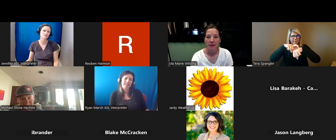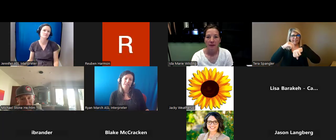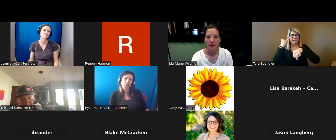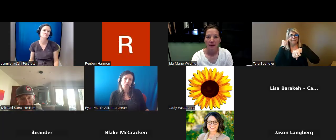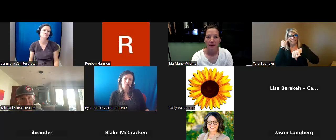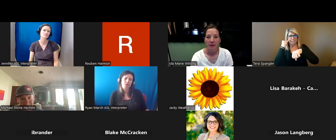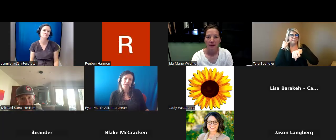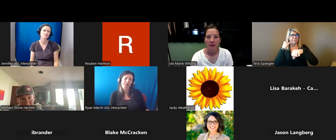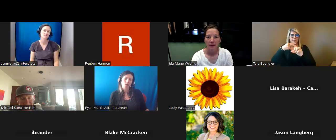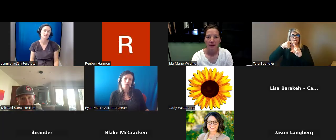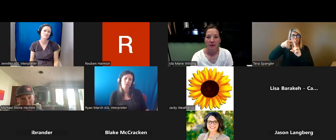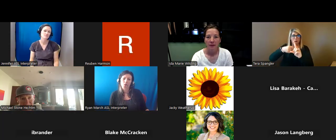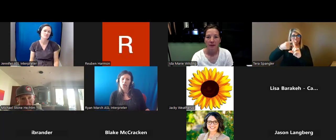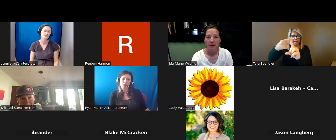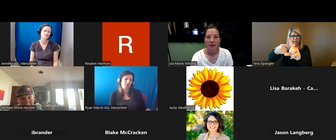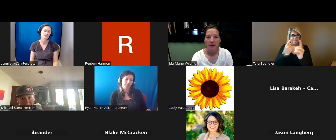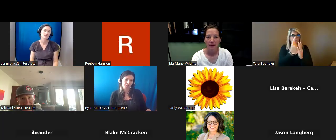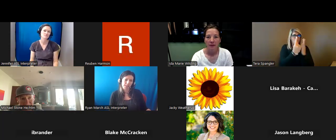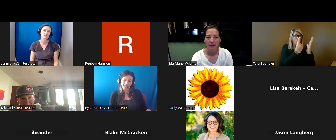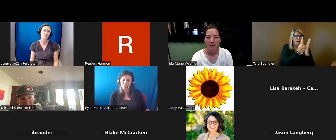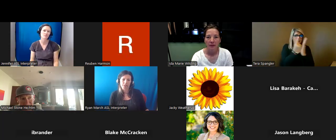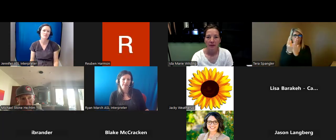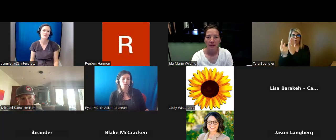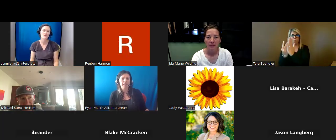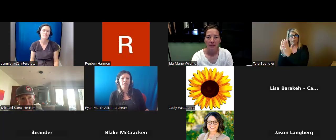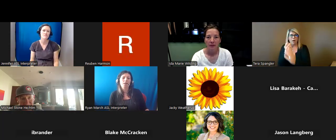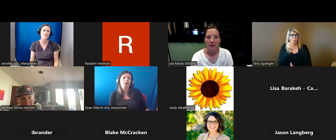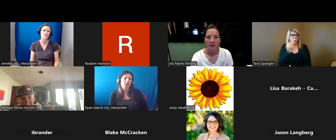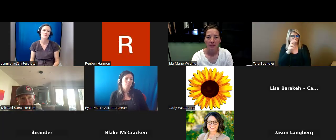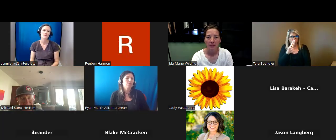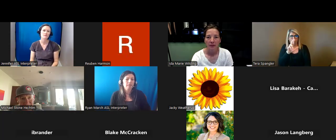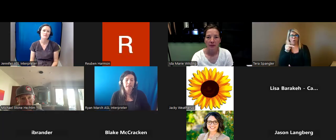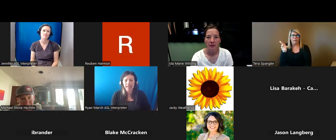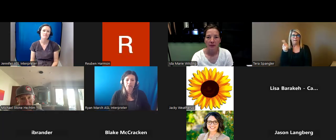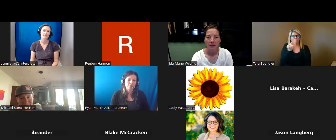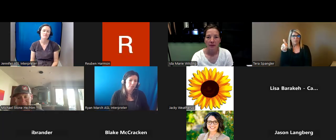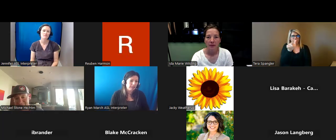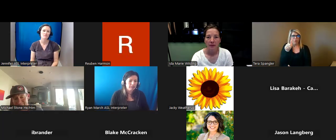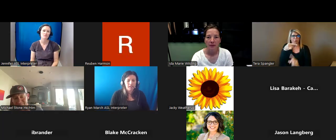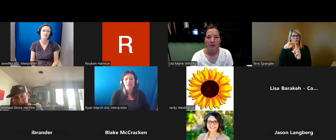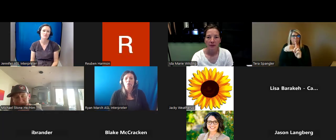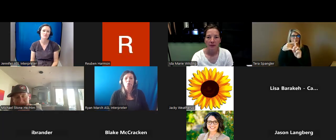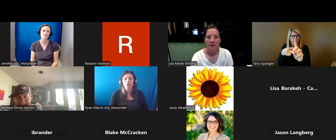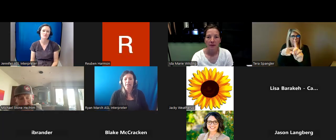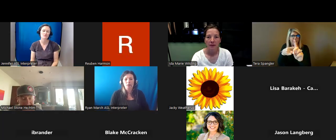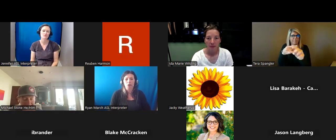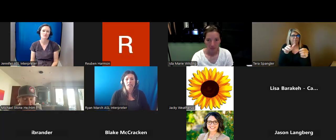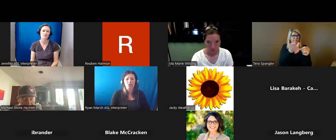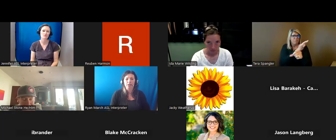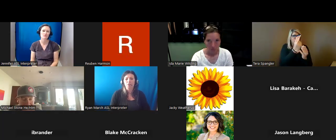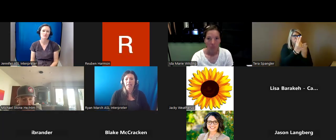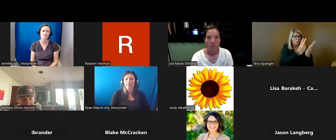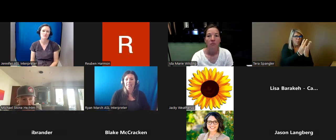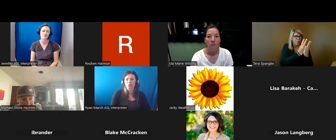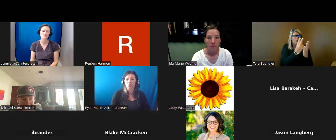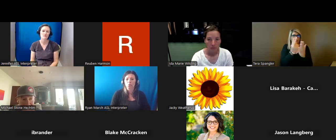and ask the board members about those options for times? Do they want it monthly, every other month, or do they want it during